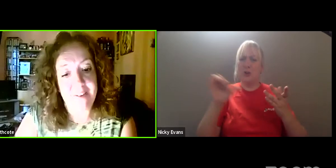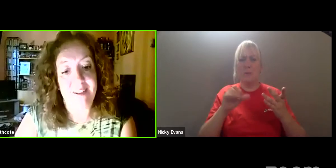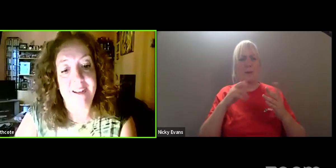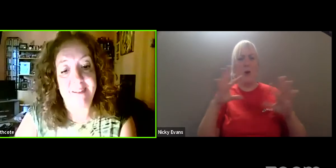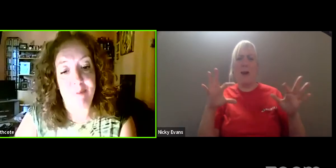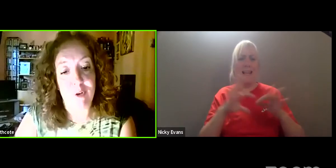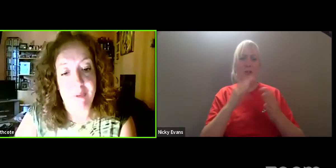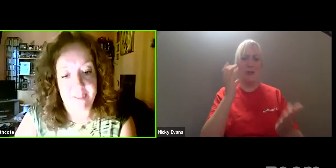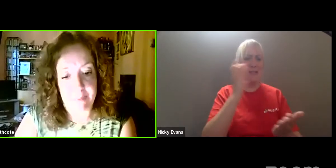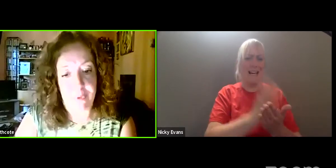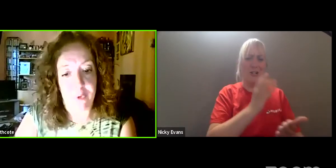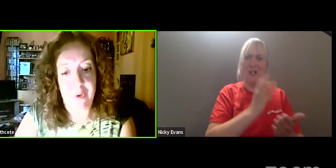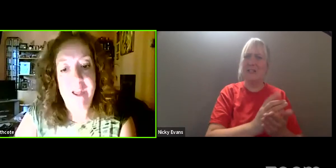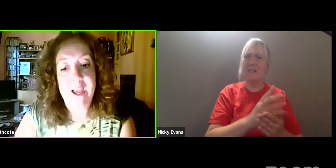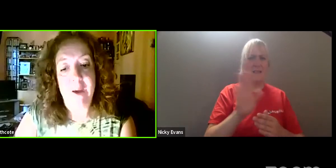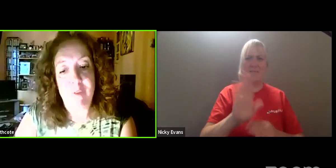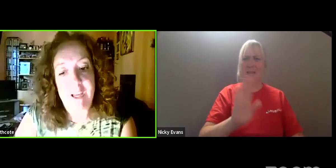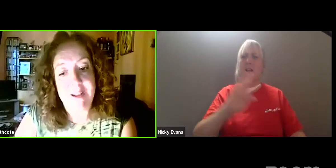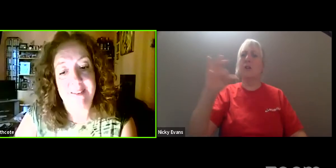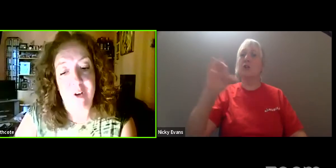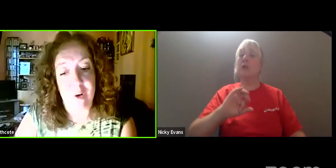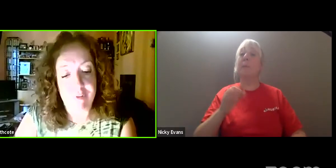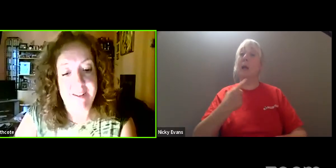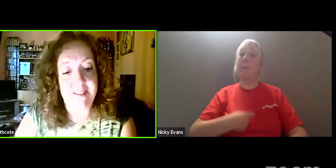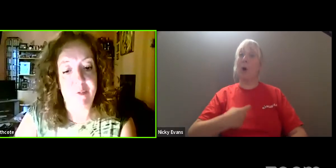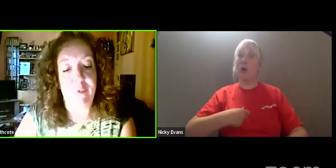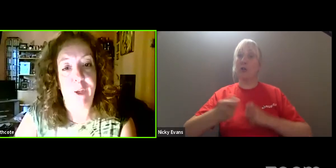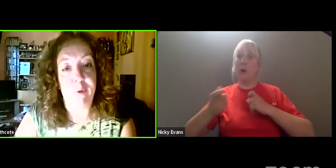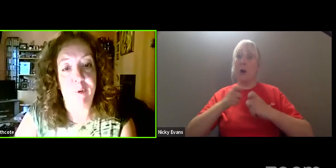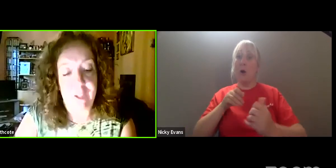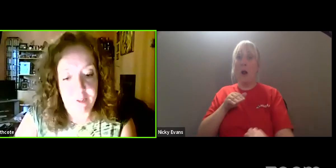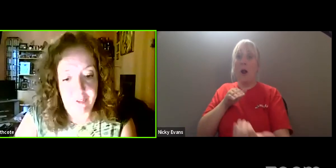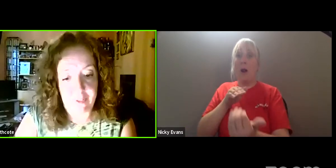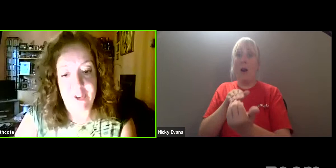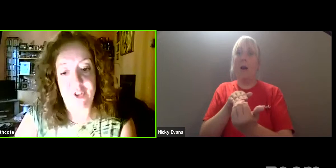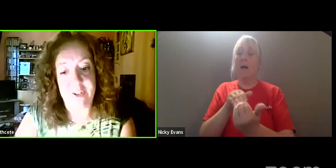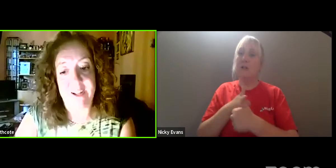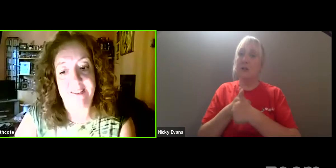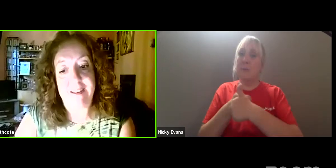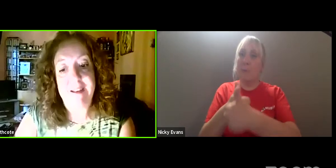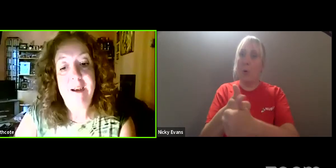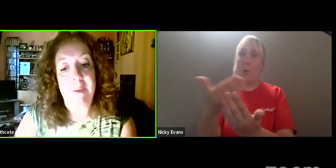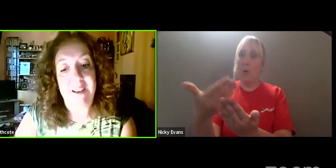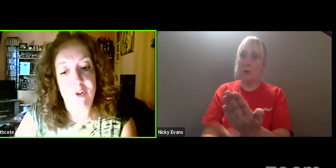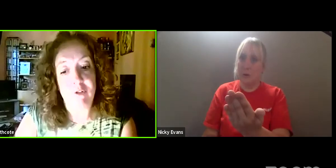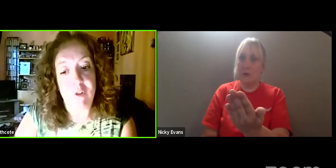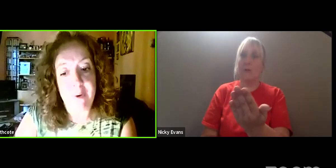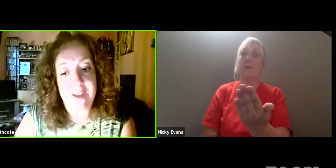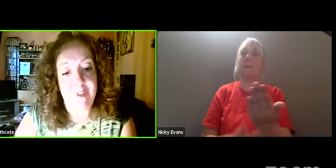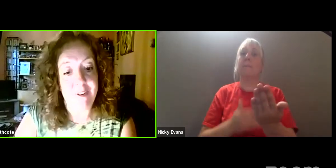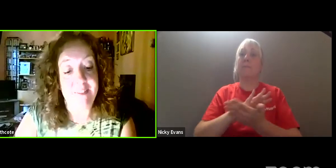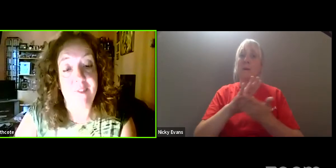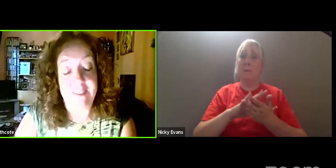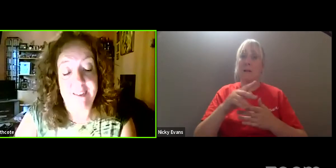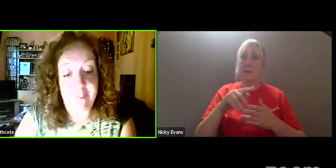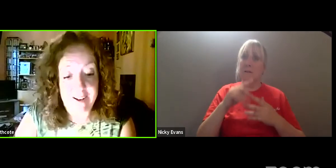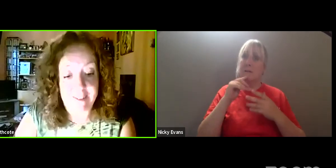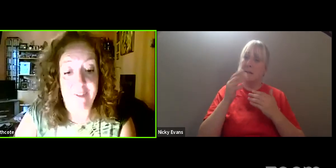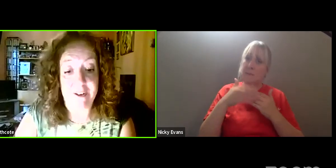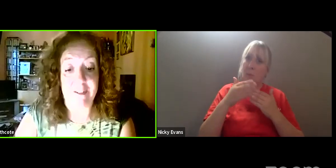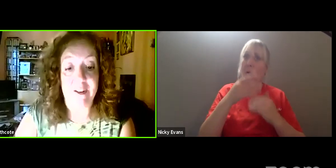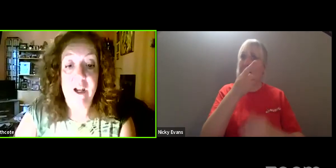more personalised employment support, and recommends a comprehensive review of the use of conditionality based on growing evidence of